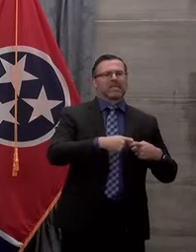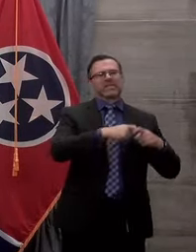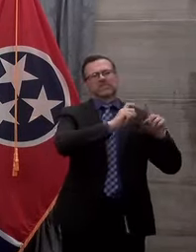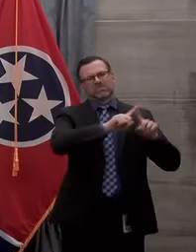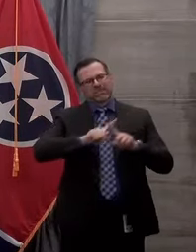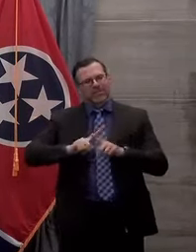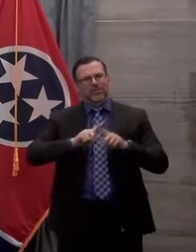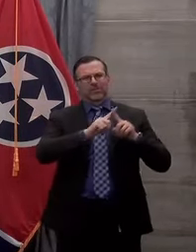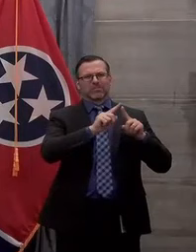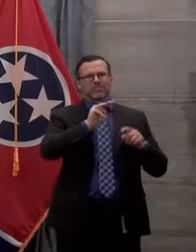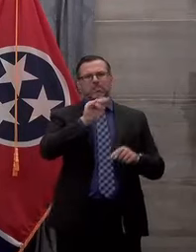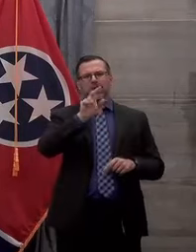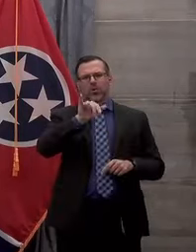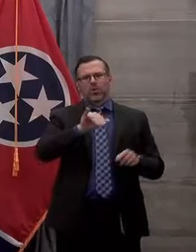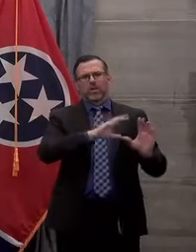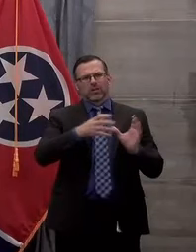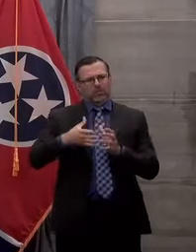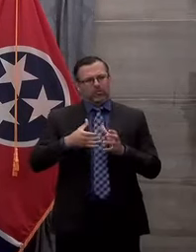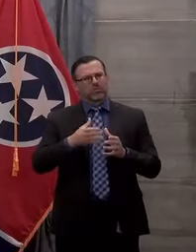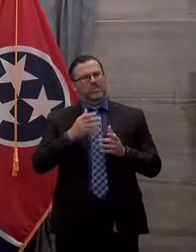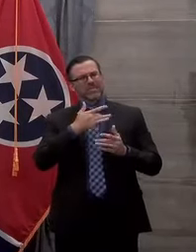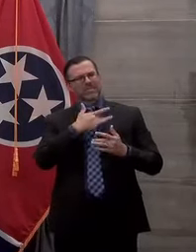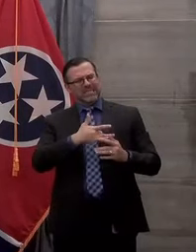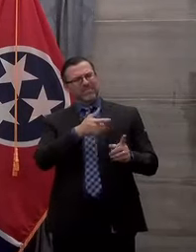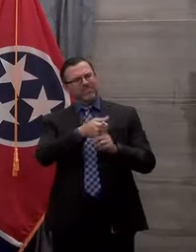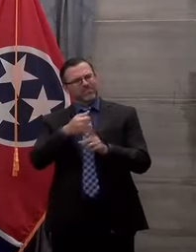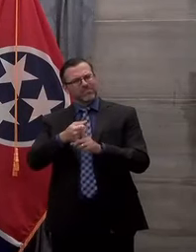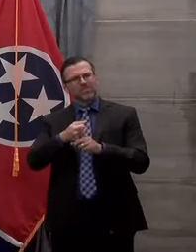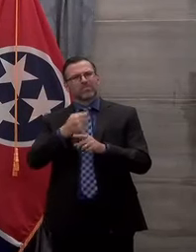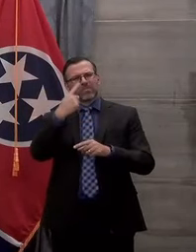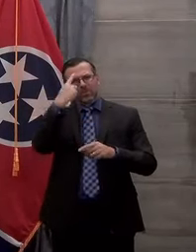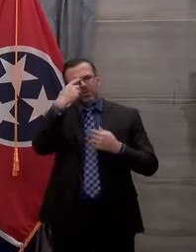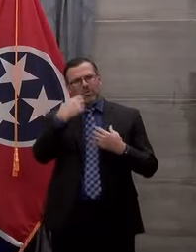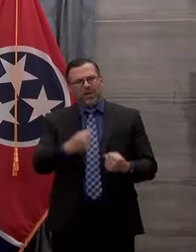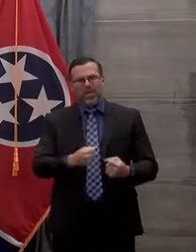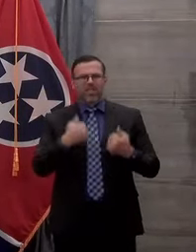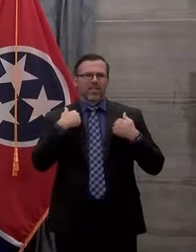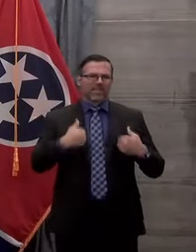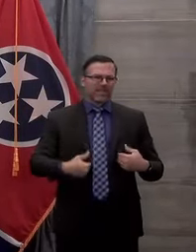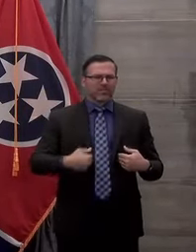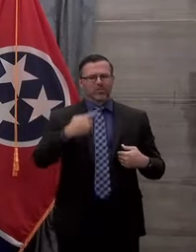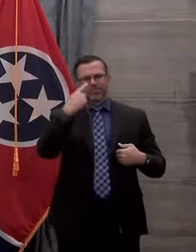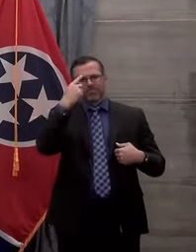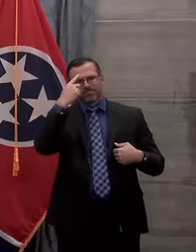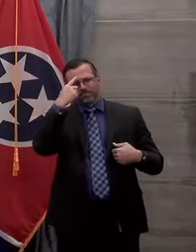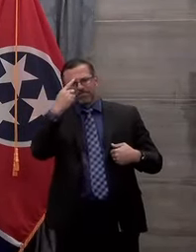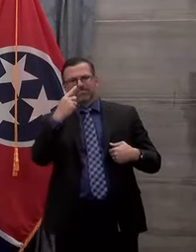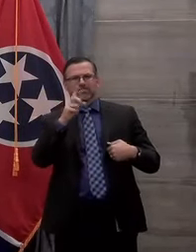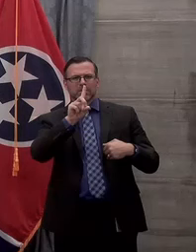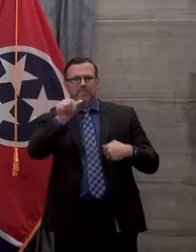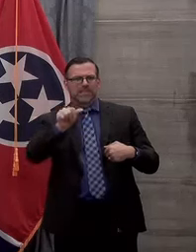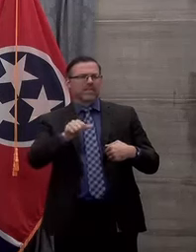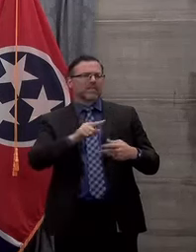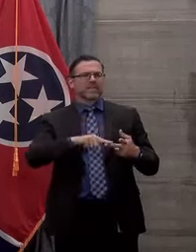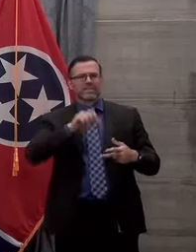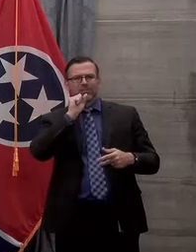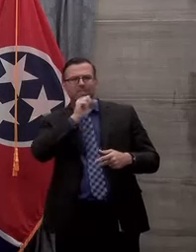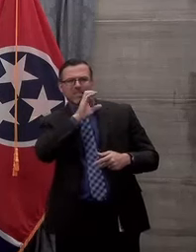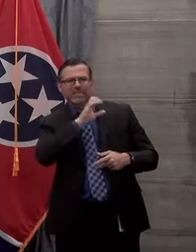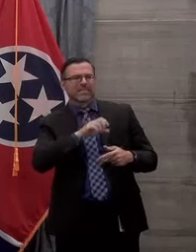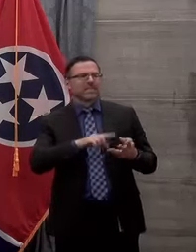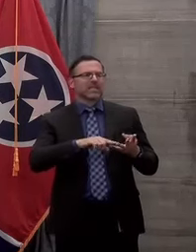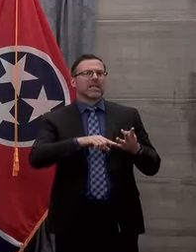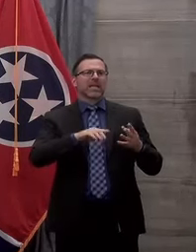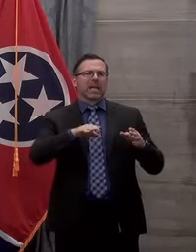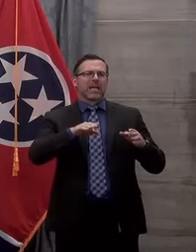mental health, substance misuse, physical and intellectual disabilities, the needs for seniors, and most importantly, COVID testing